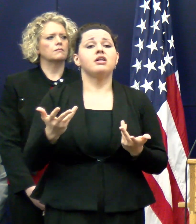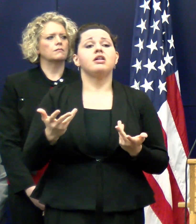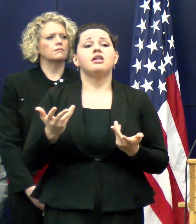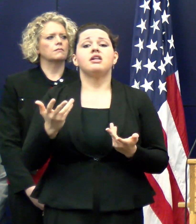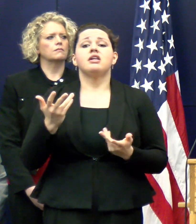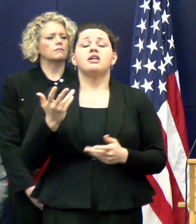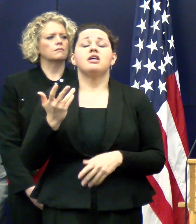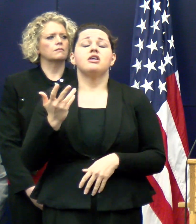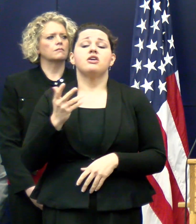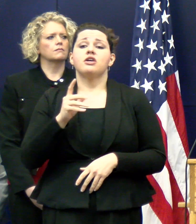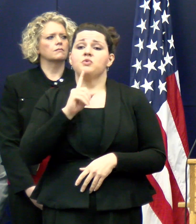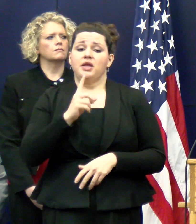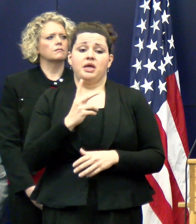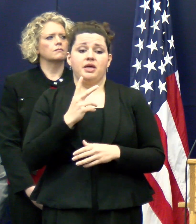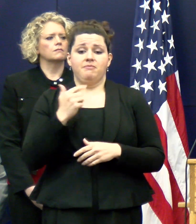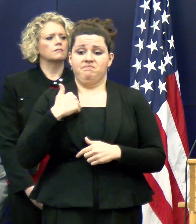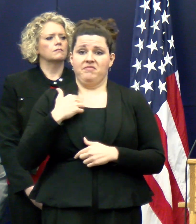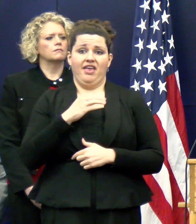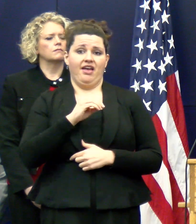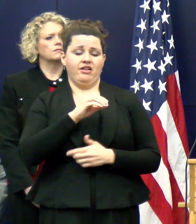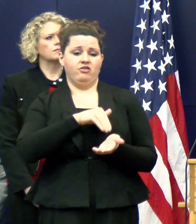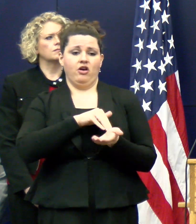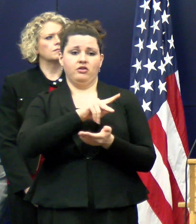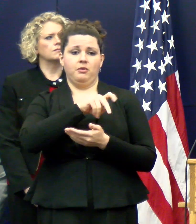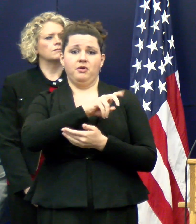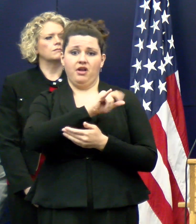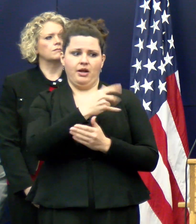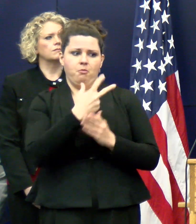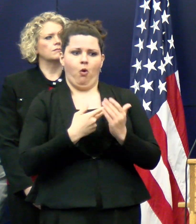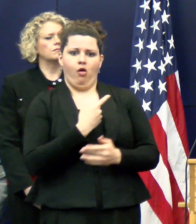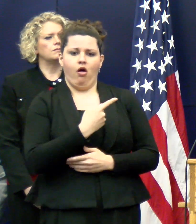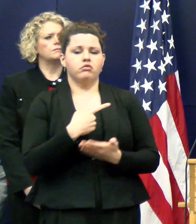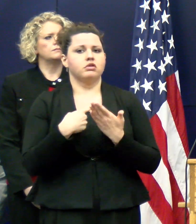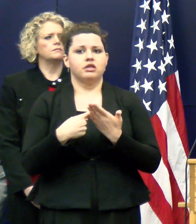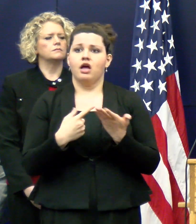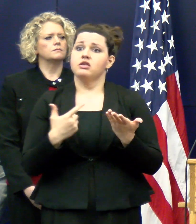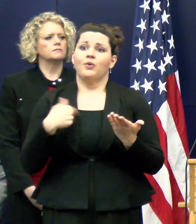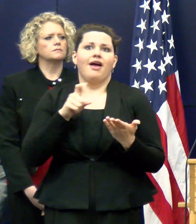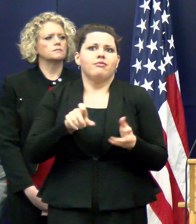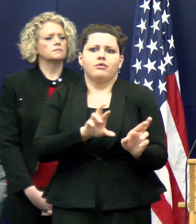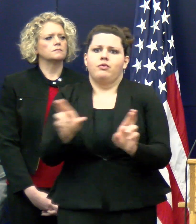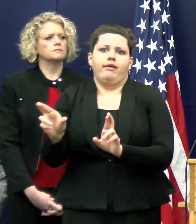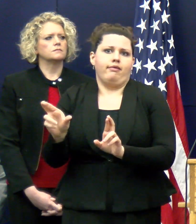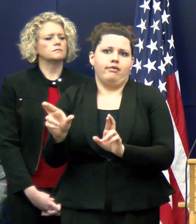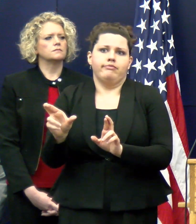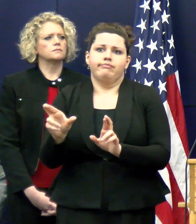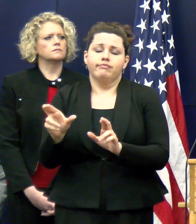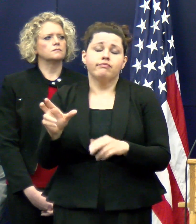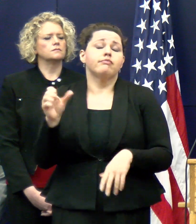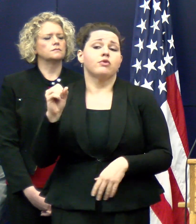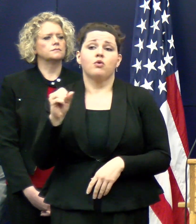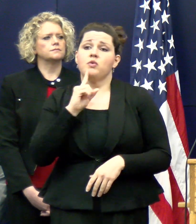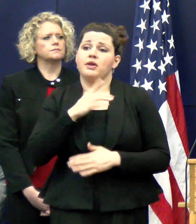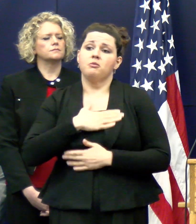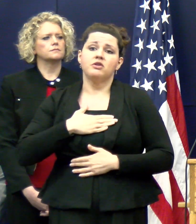one of the things that both Dr. Padati and I talked about is we just need to be prepared. And so I'm very appreciative of the Department of Public Health, the Department of